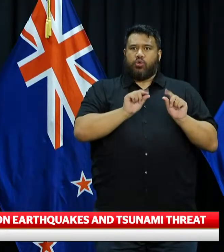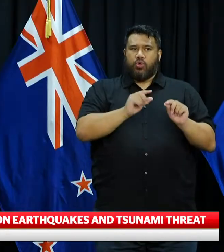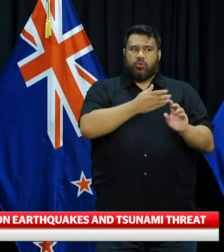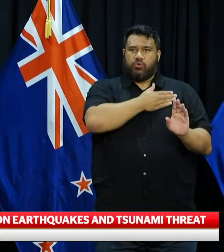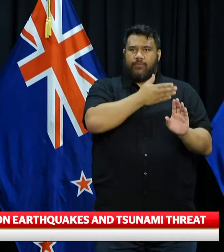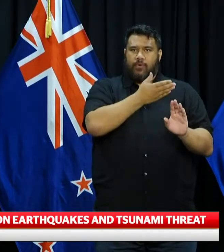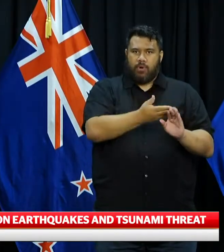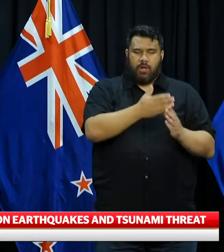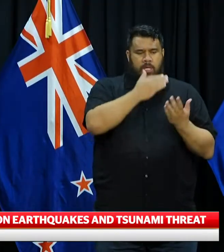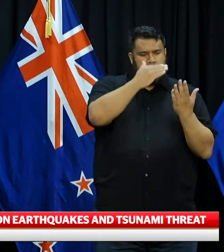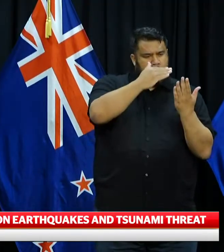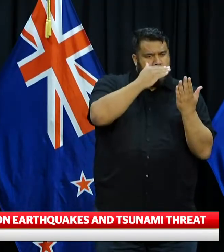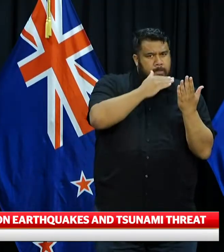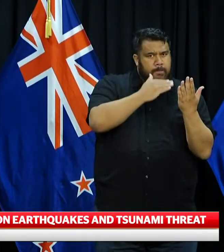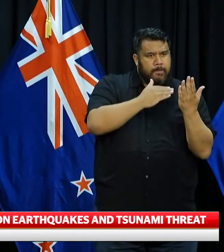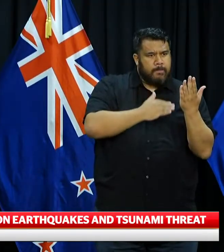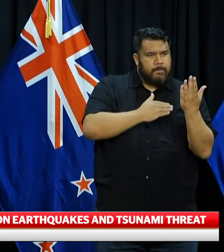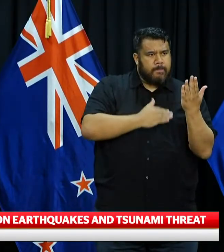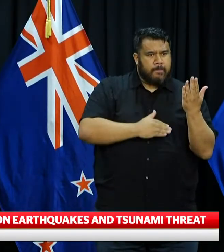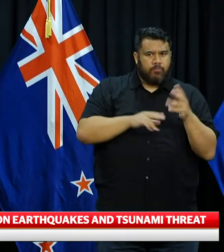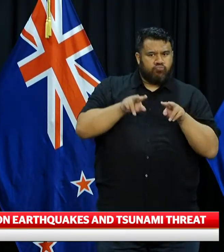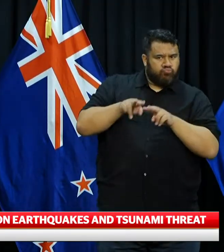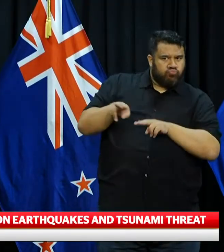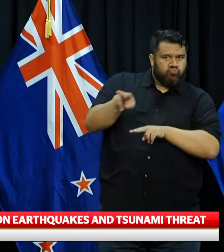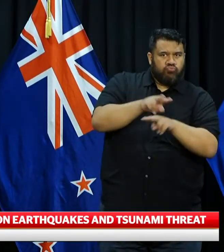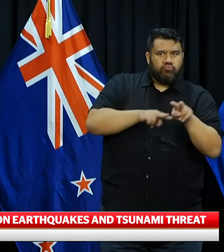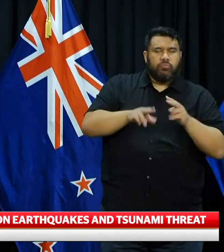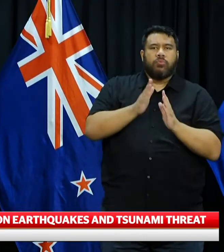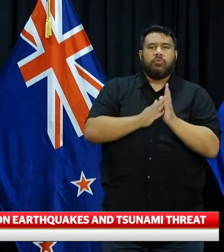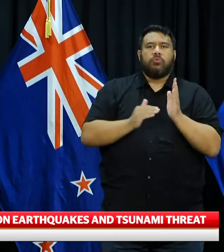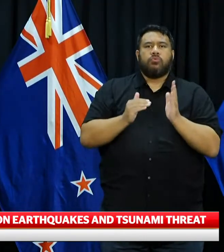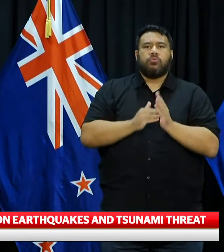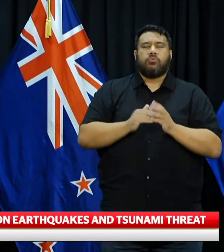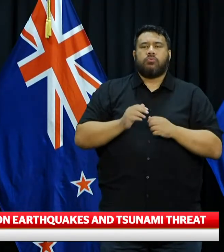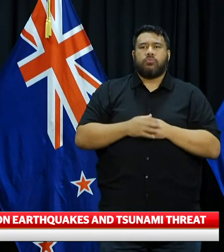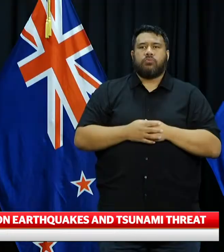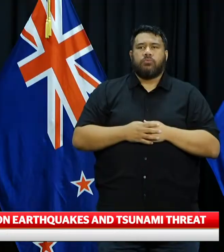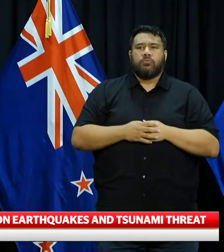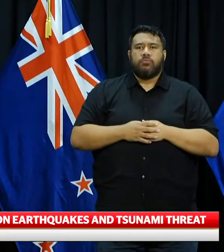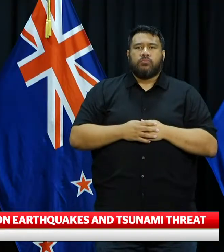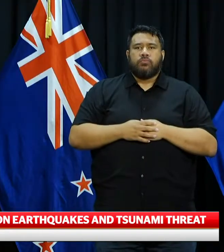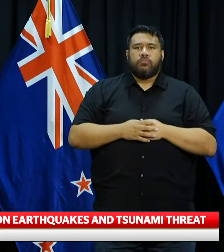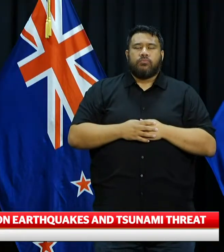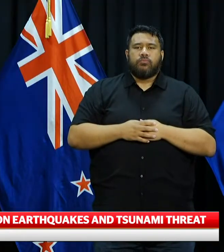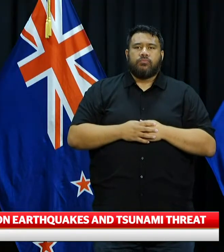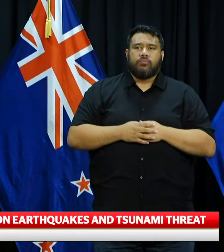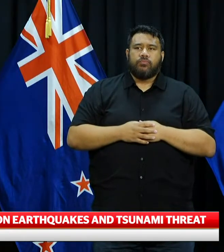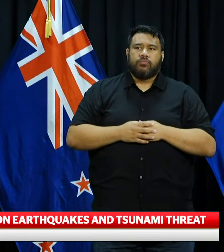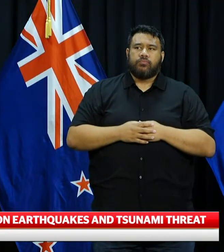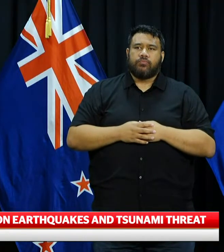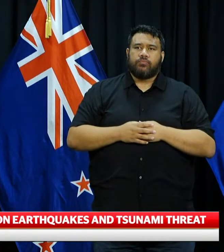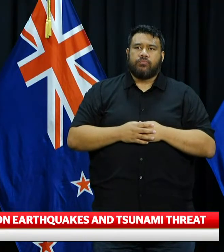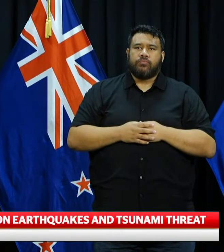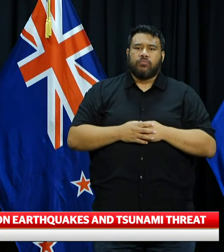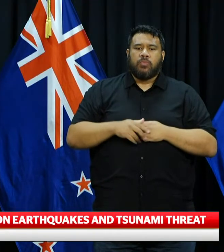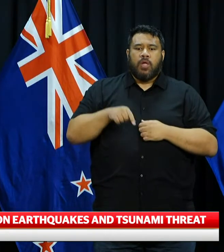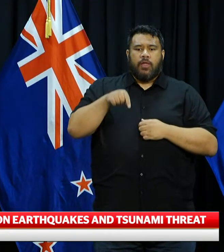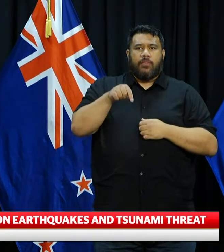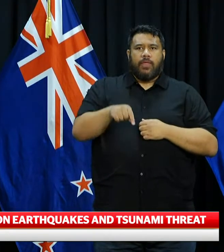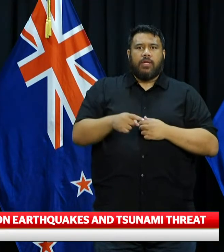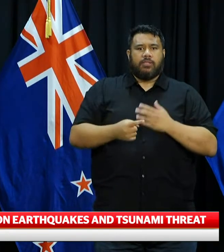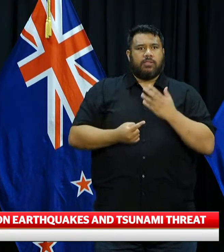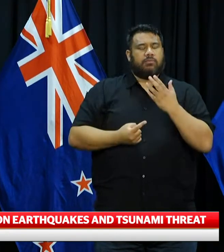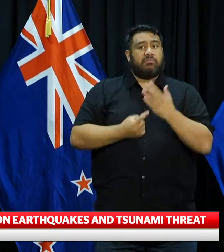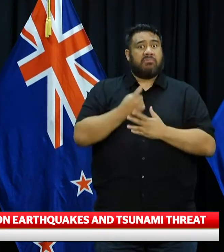they are unfolding across the country. What I will say is that this has been a dynamic event that